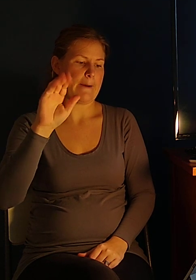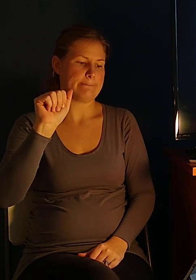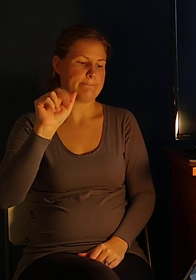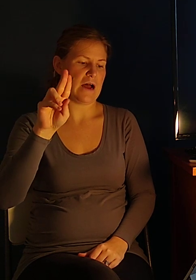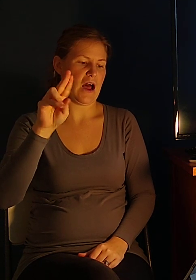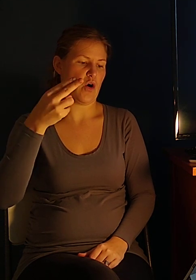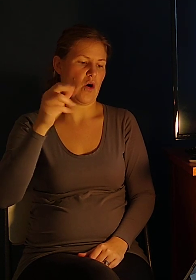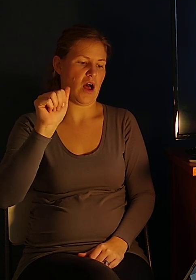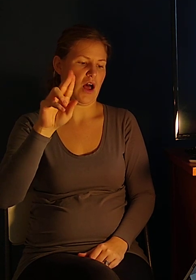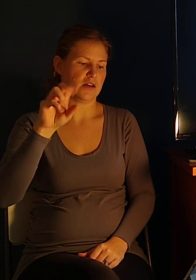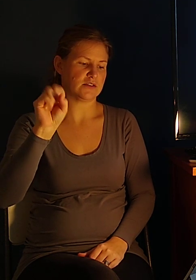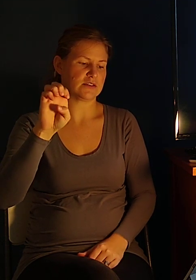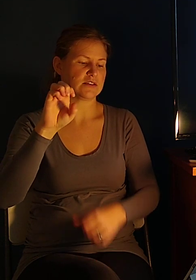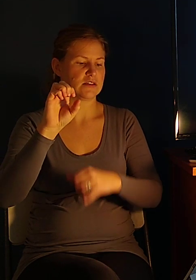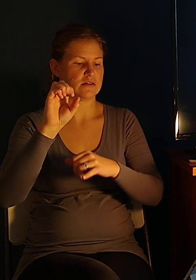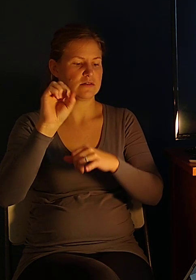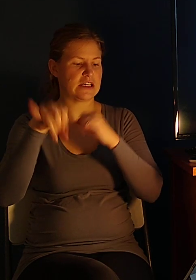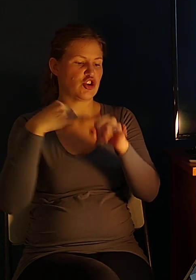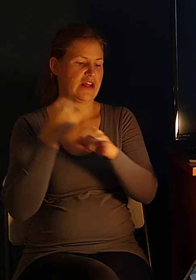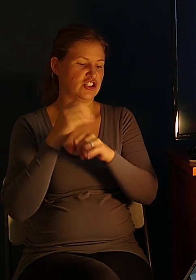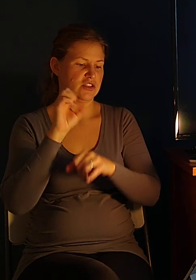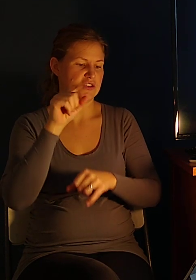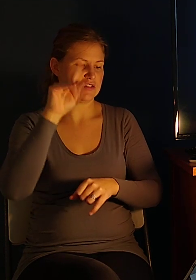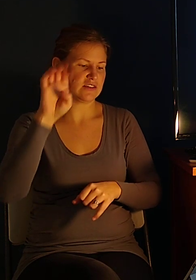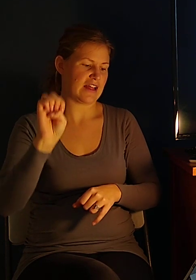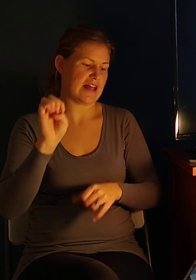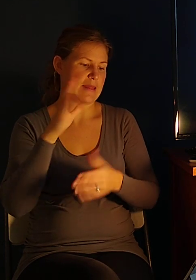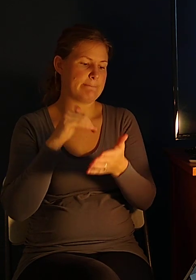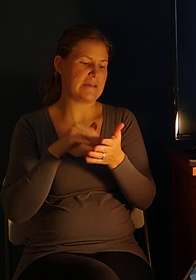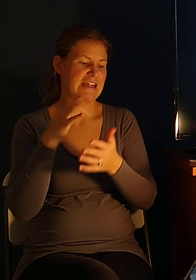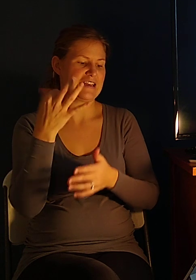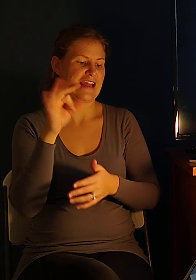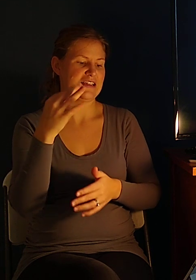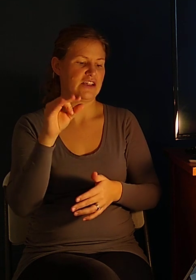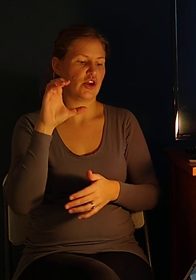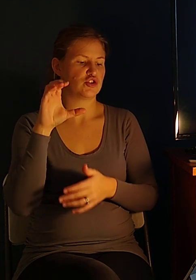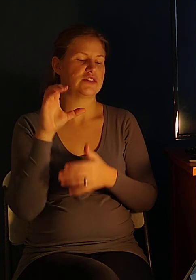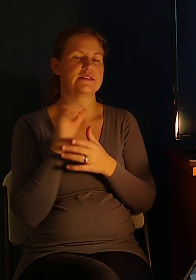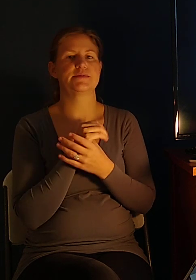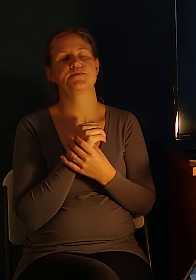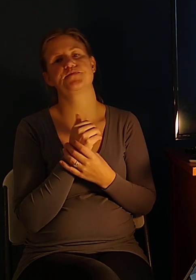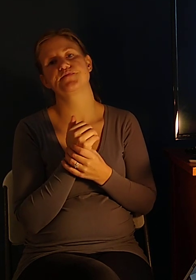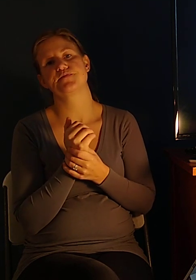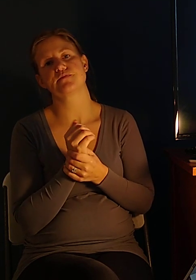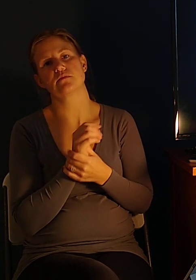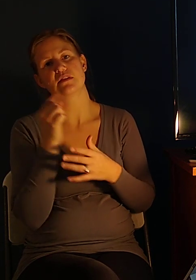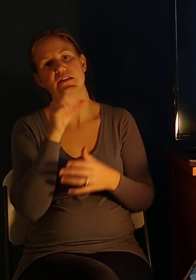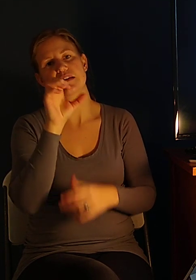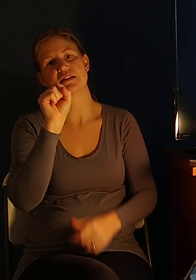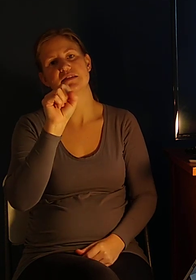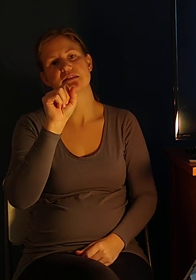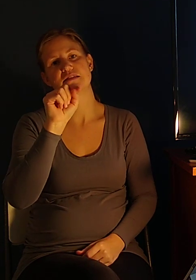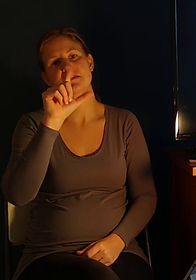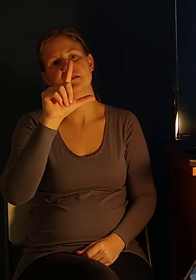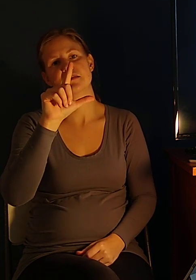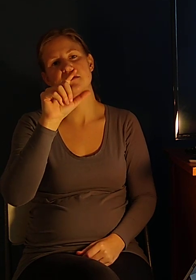international style, early to mid 1900s. And this style is noted for